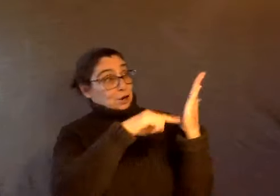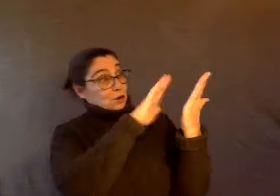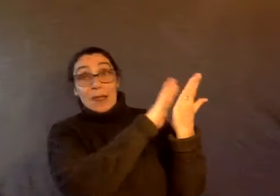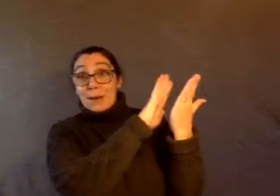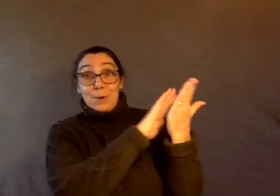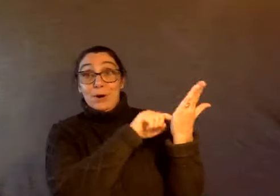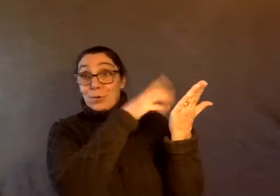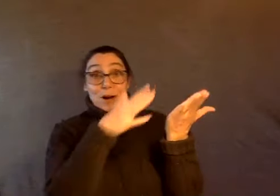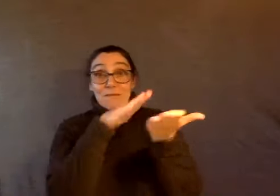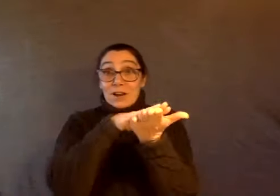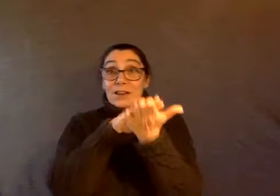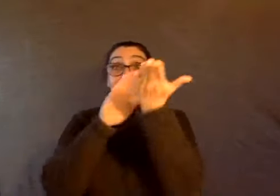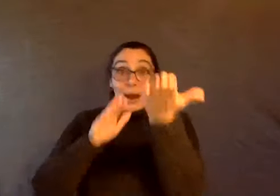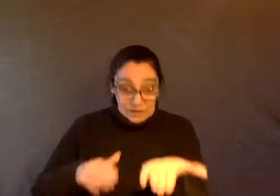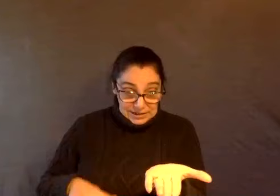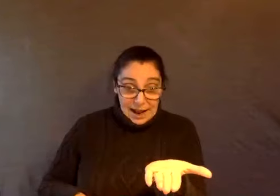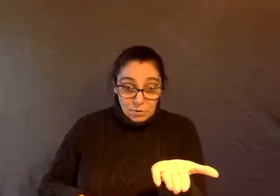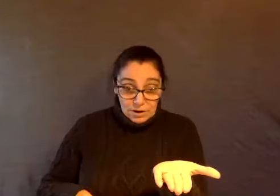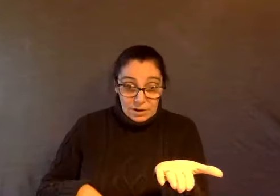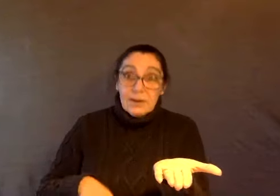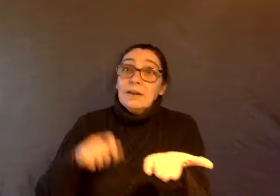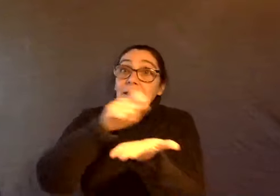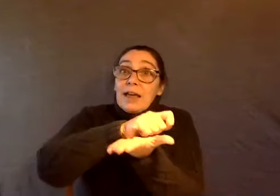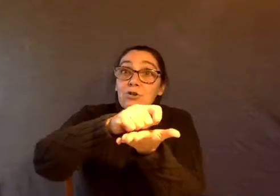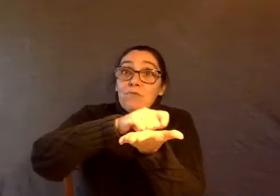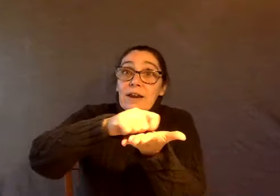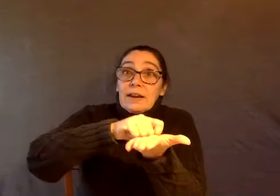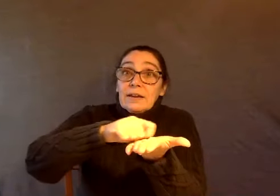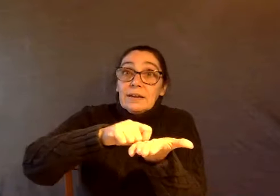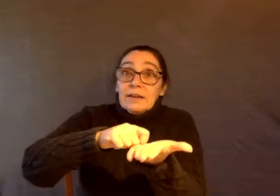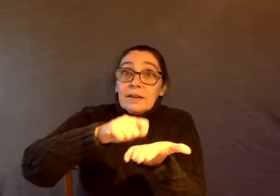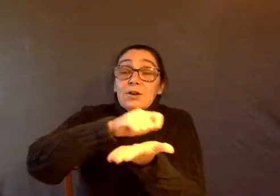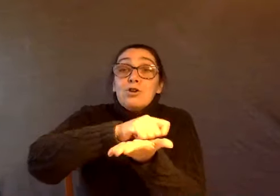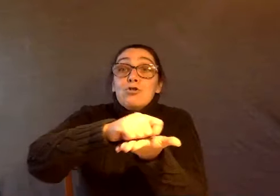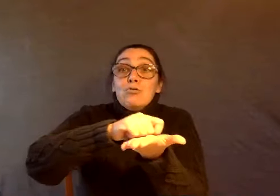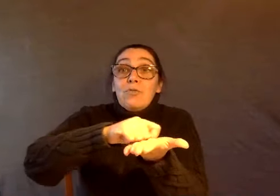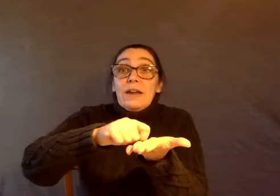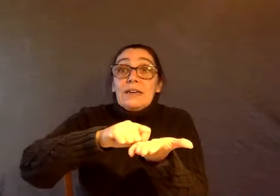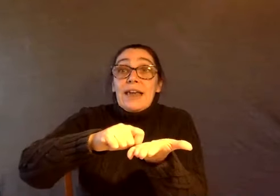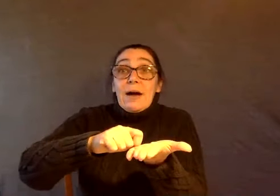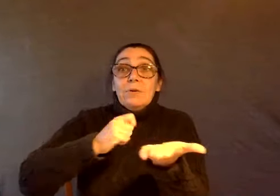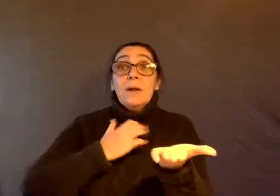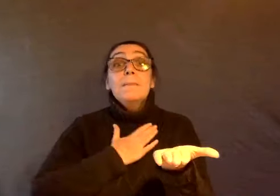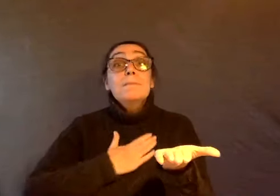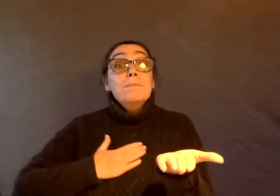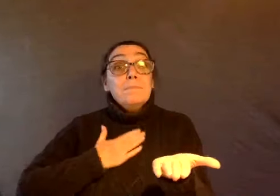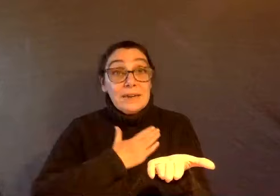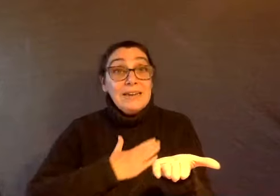your paper, your whatever it is. Now it's down and you're writing. Write it down,